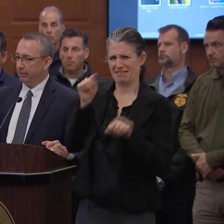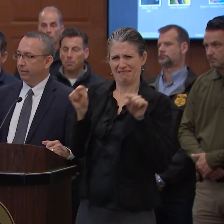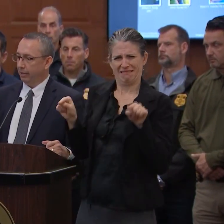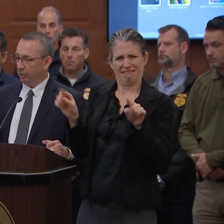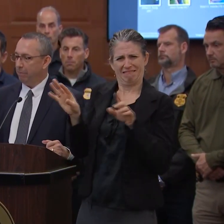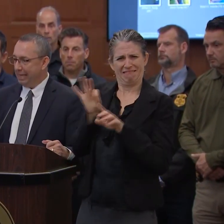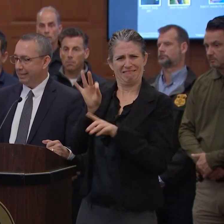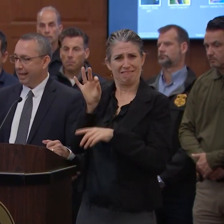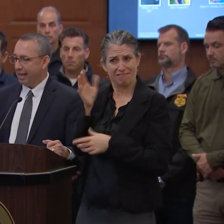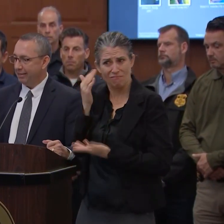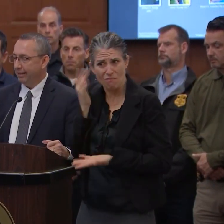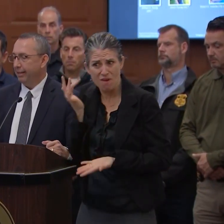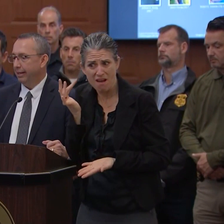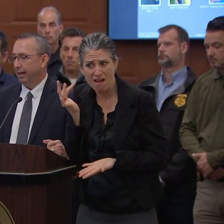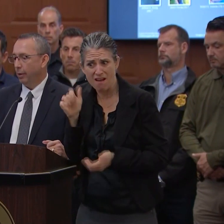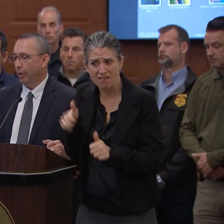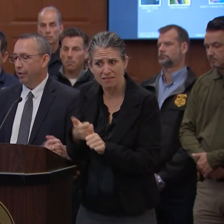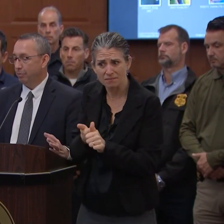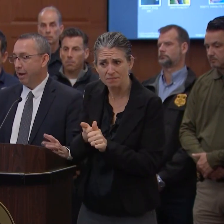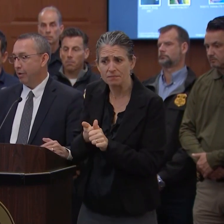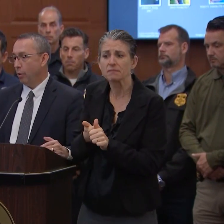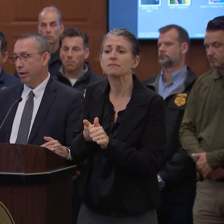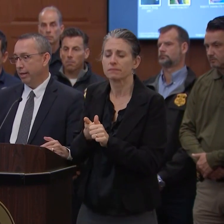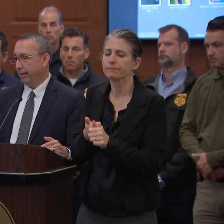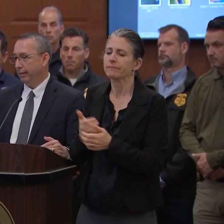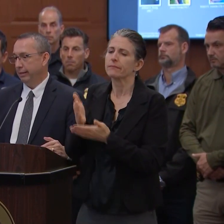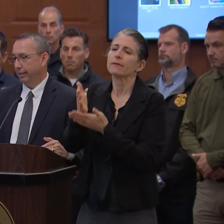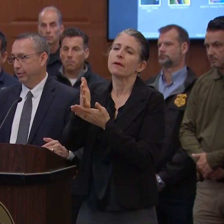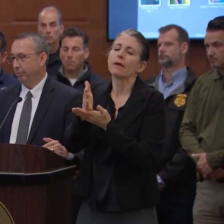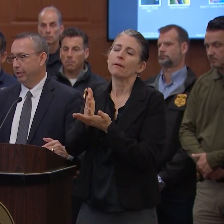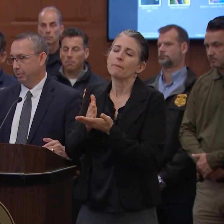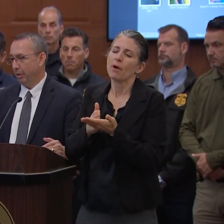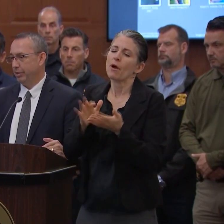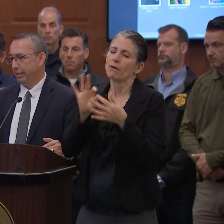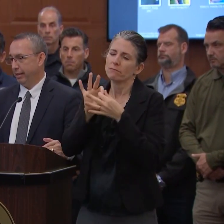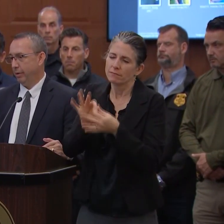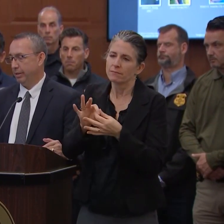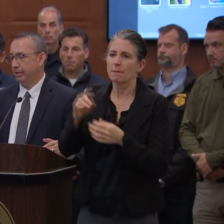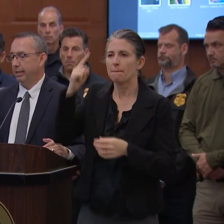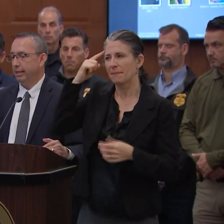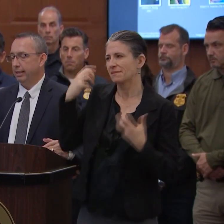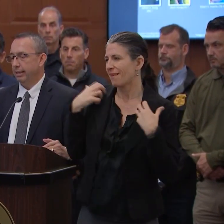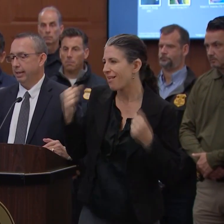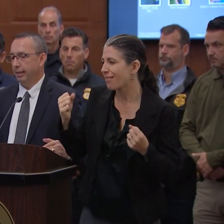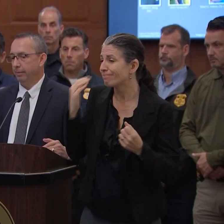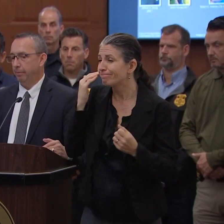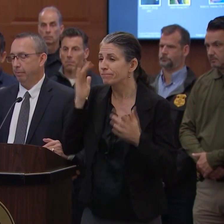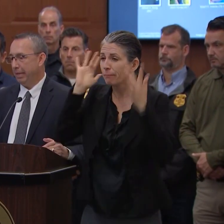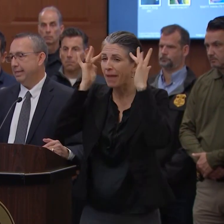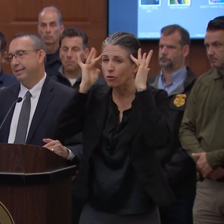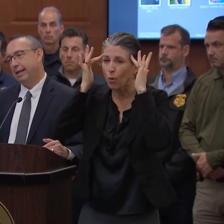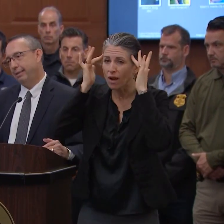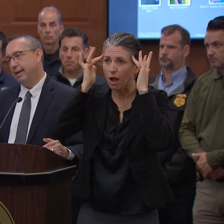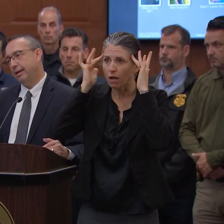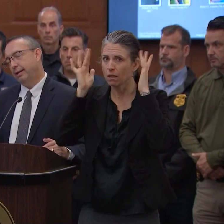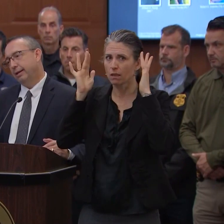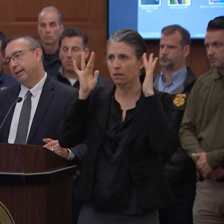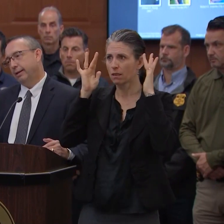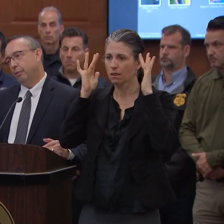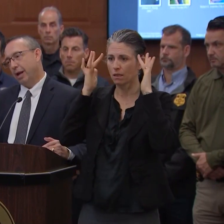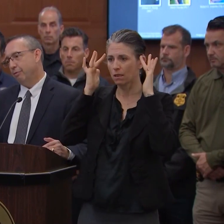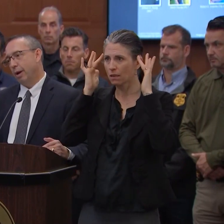of this, there's a piece of that. Where there's paranoia, there's some conspiracy theorist piece that I